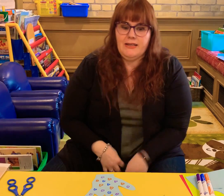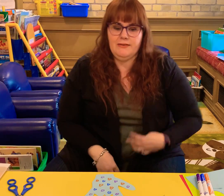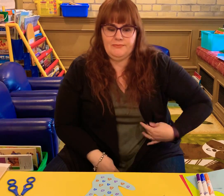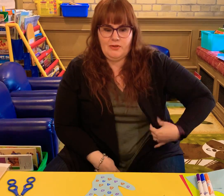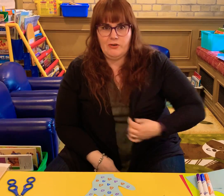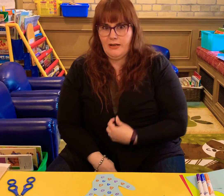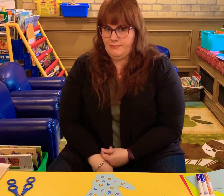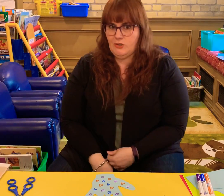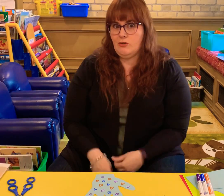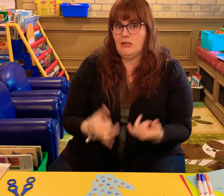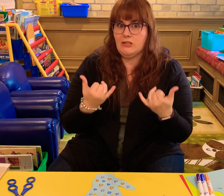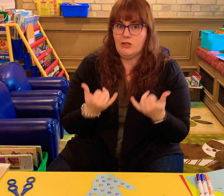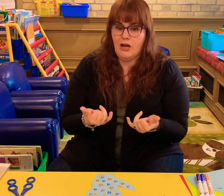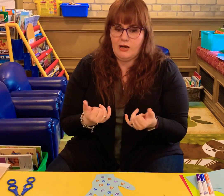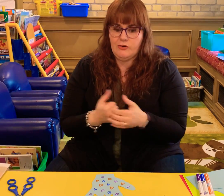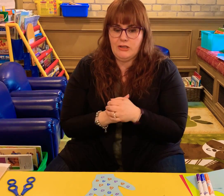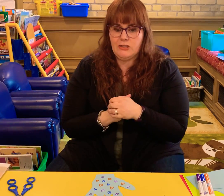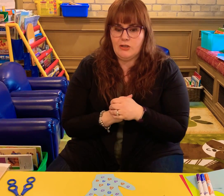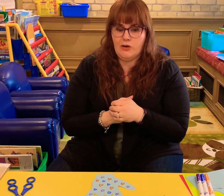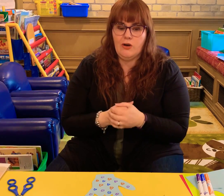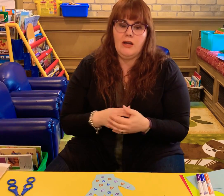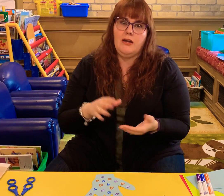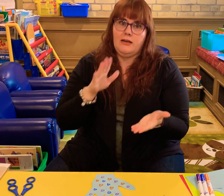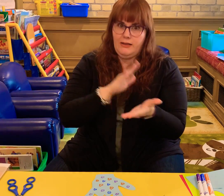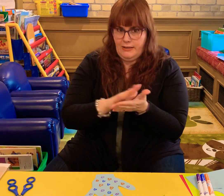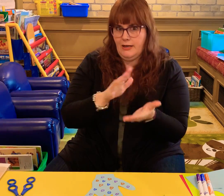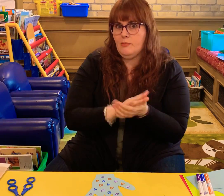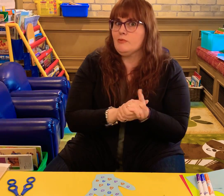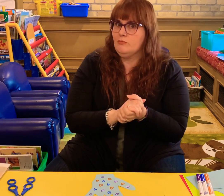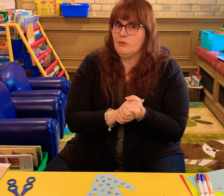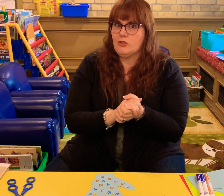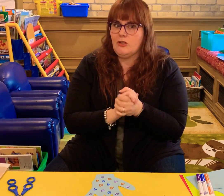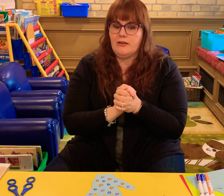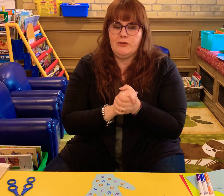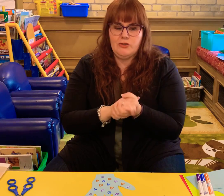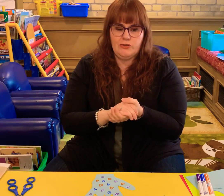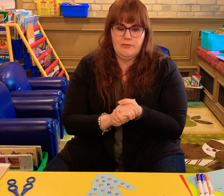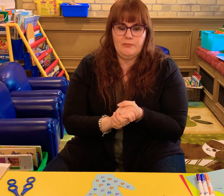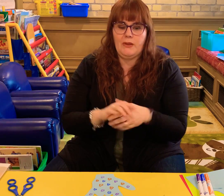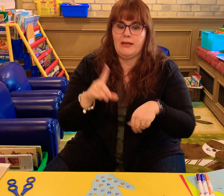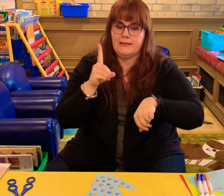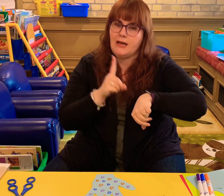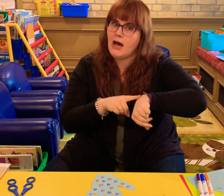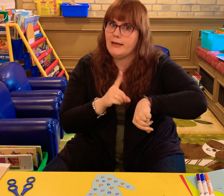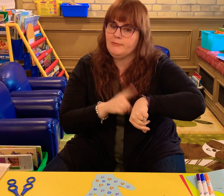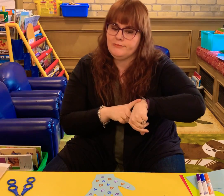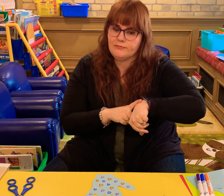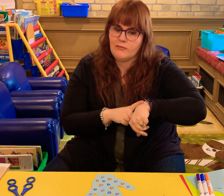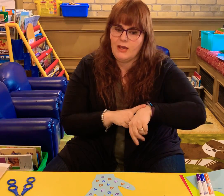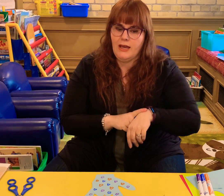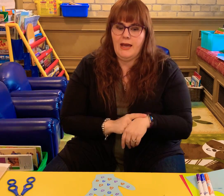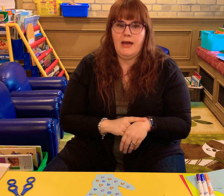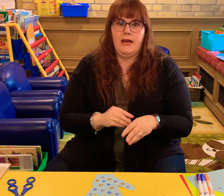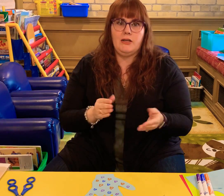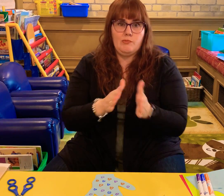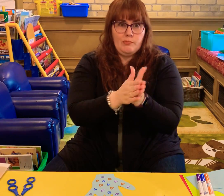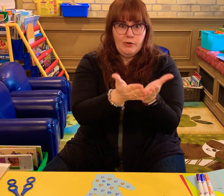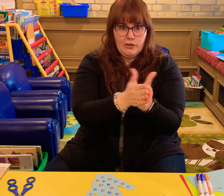okay so you need to know you need to know cleanup which a lot of you do and time and books